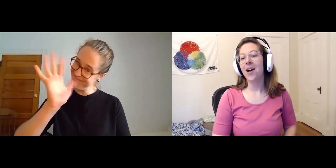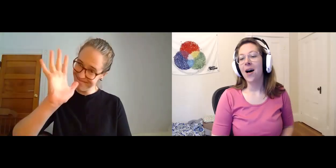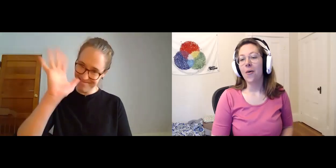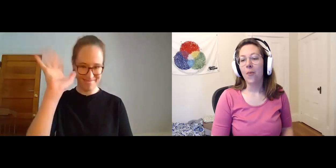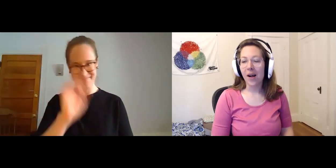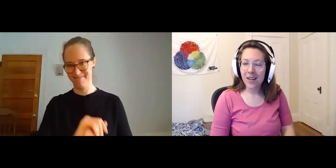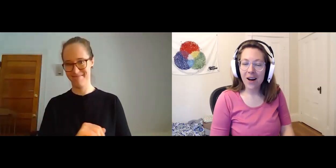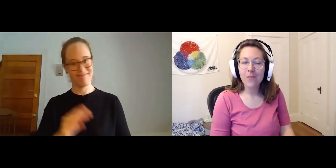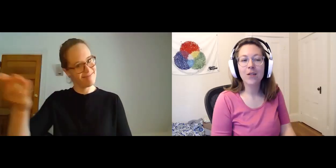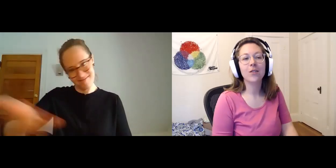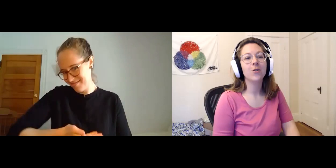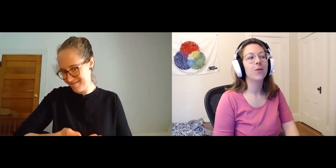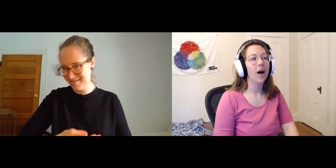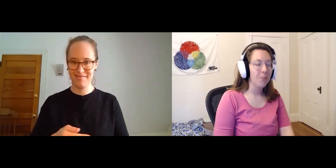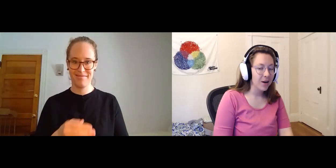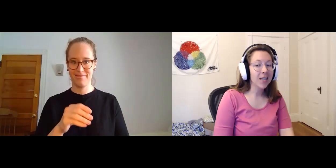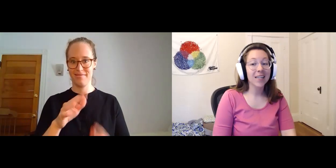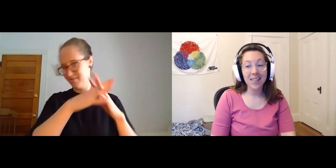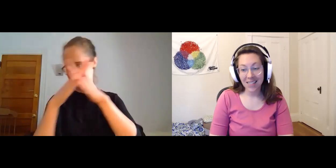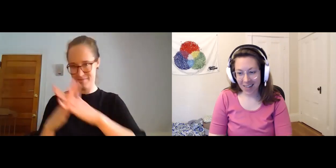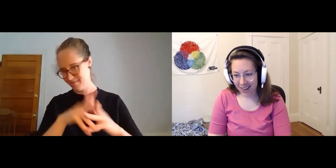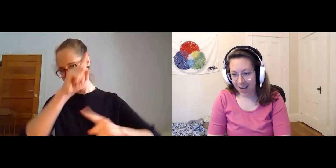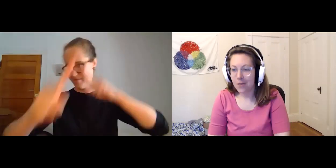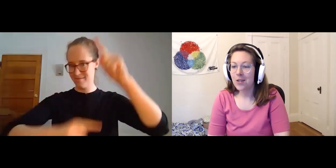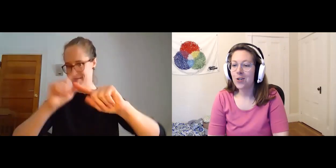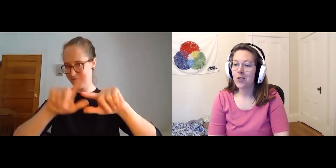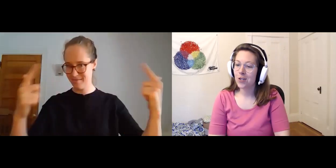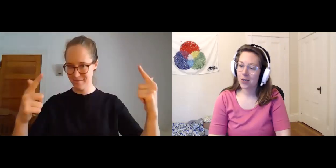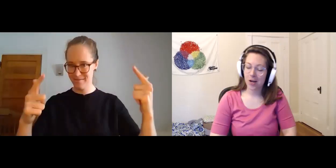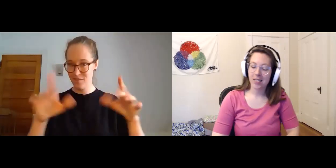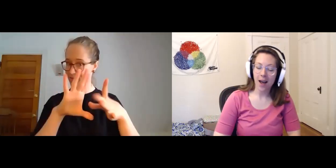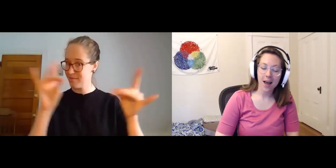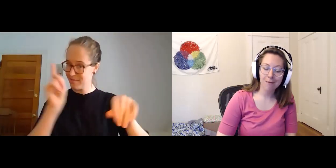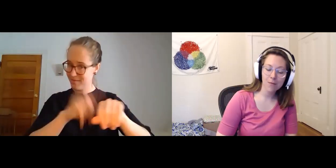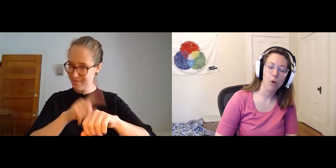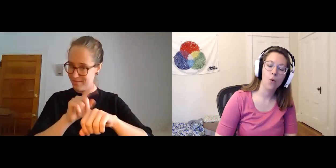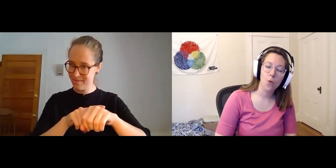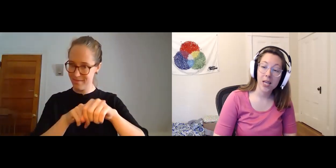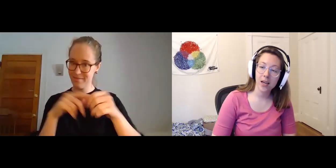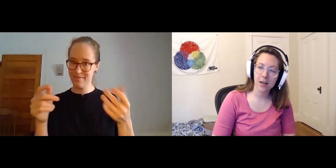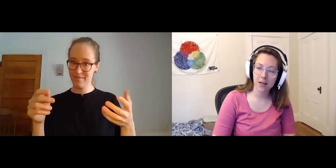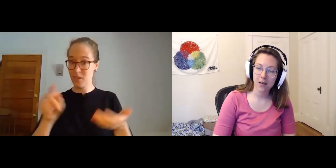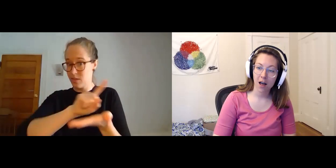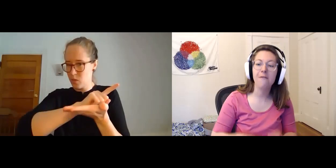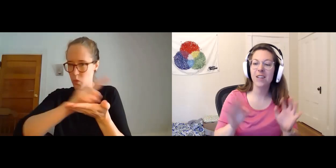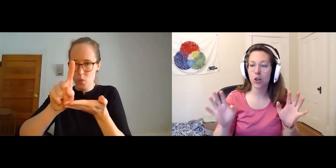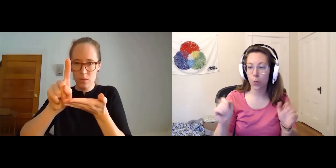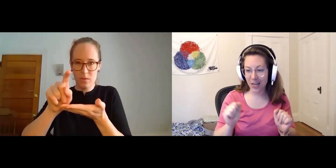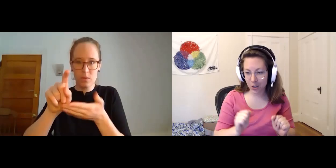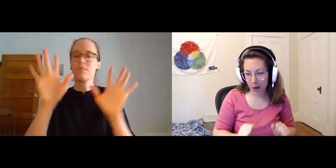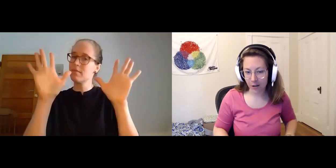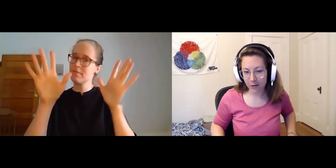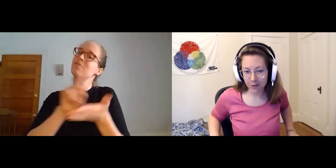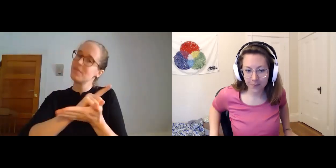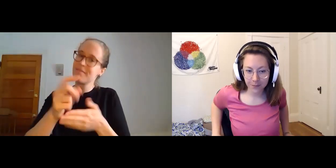Hello, welcome to American Sign Language Storytime official